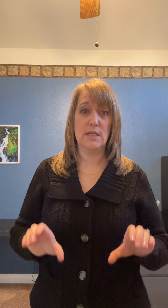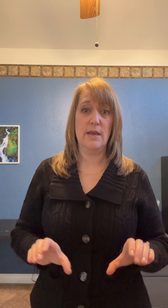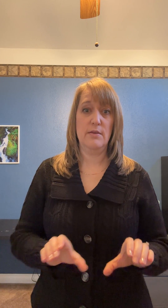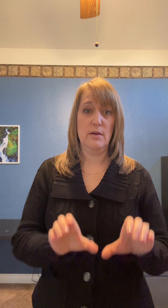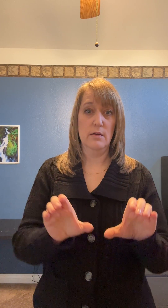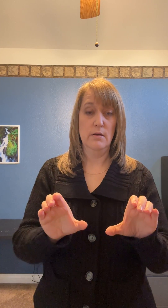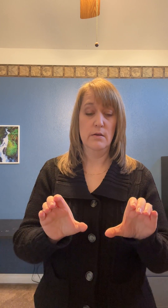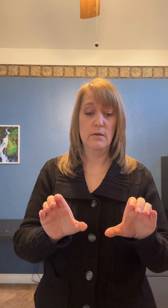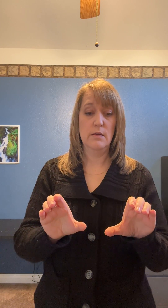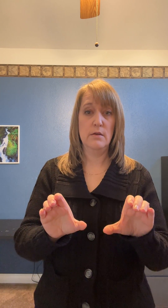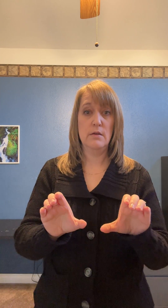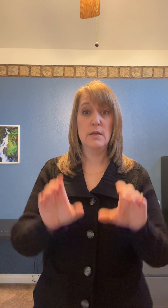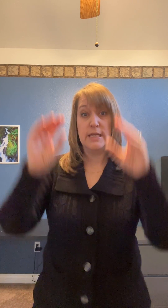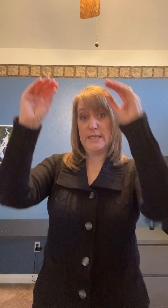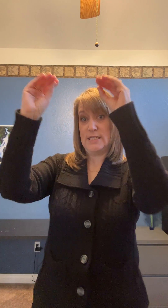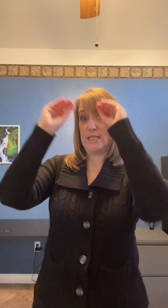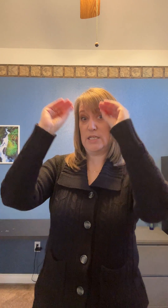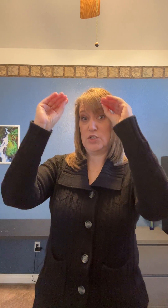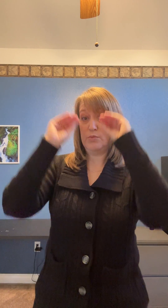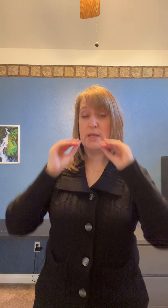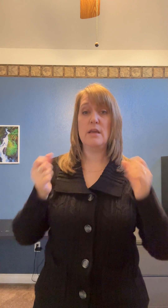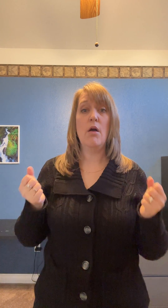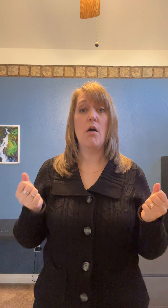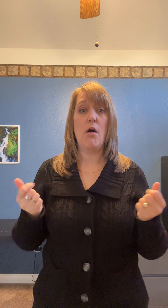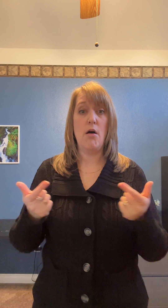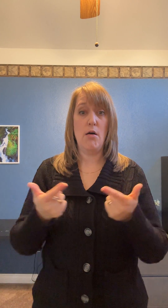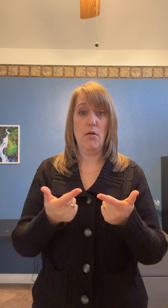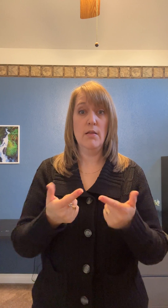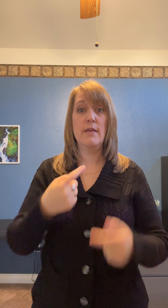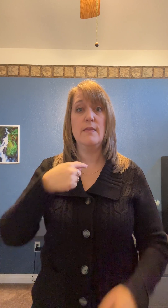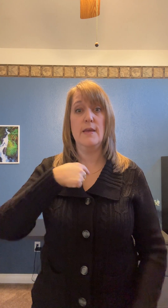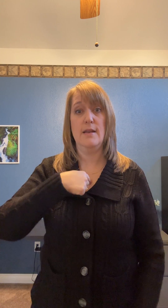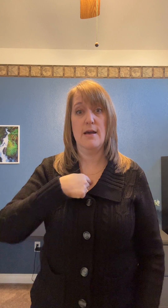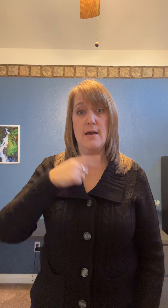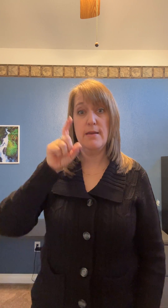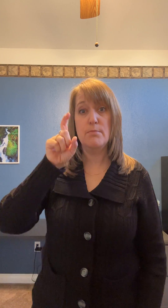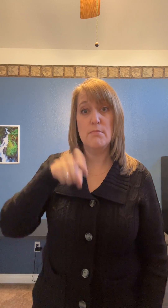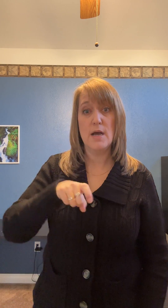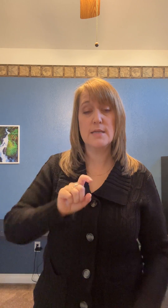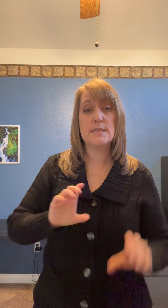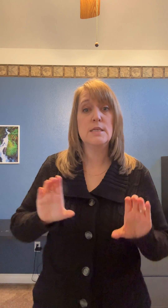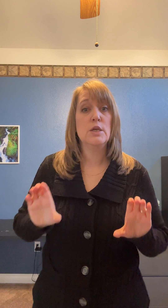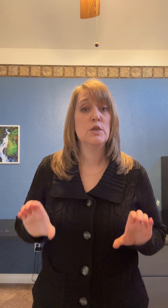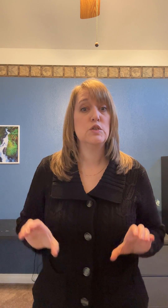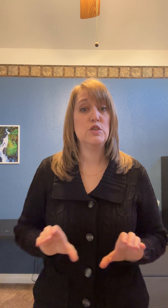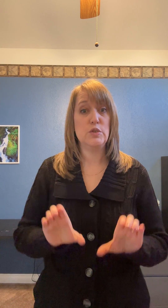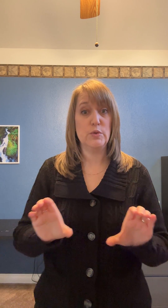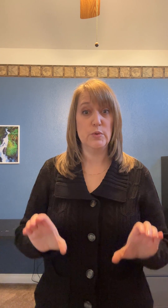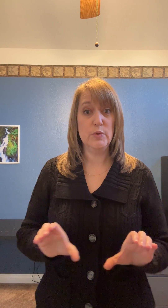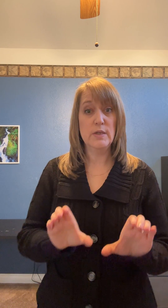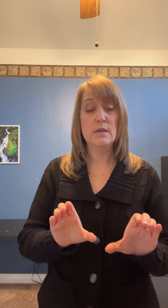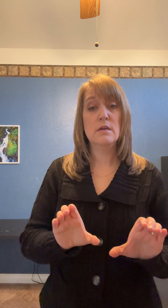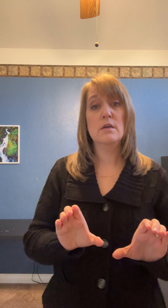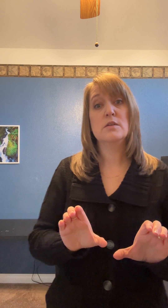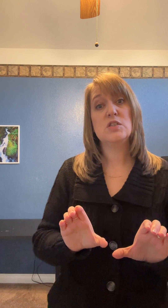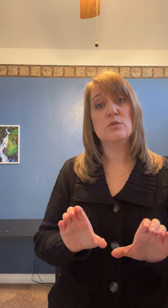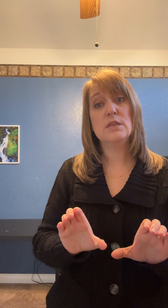together. Teach me all that I must do to